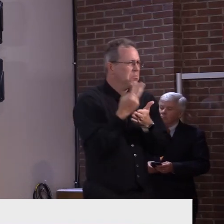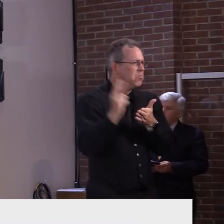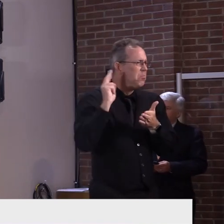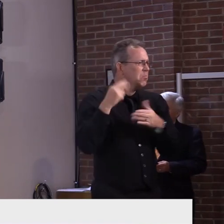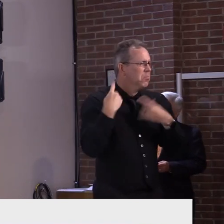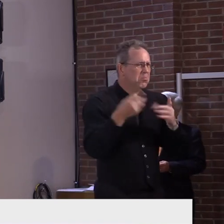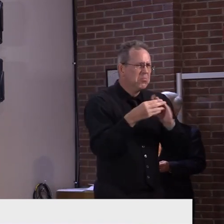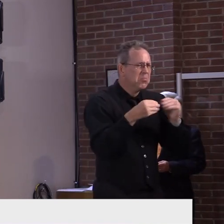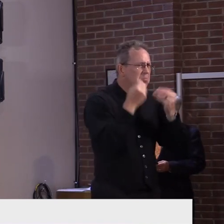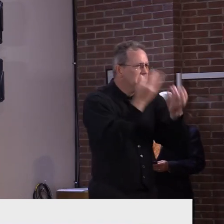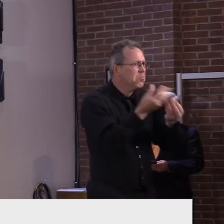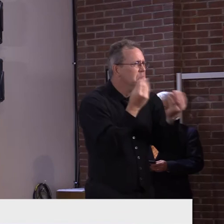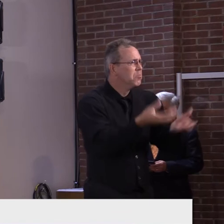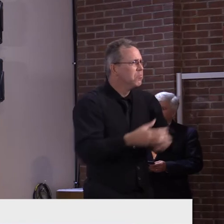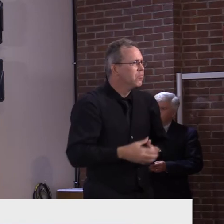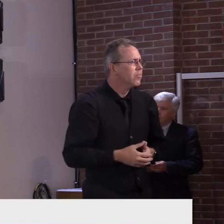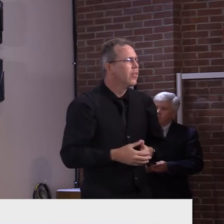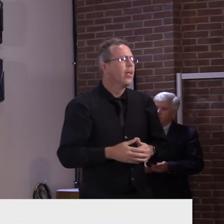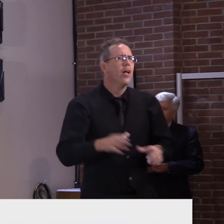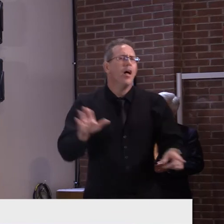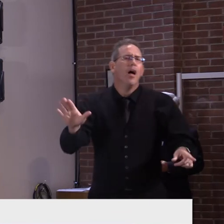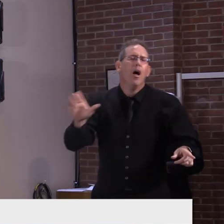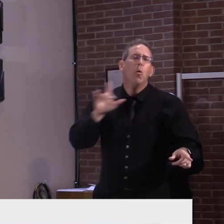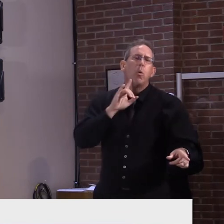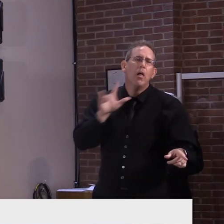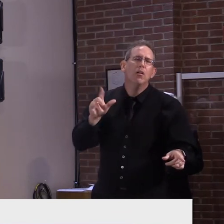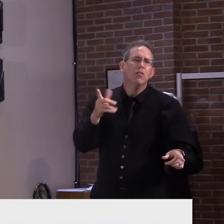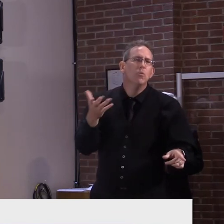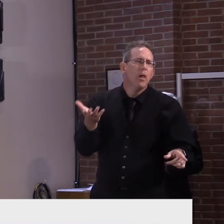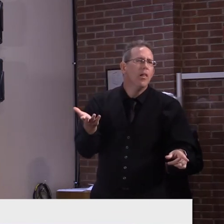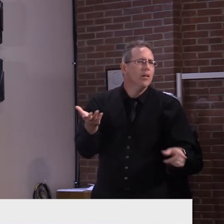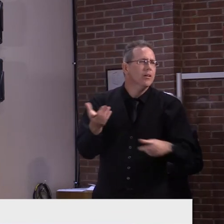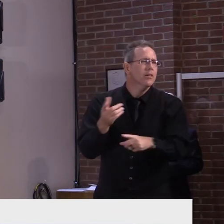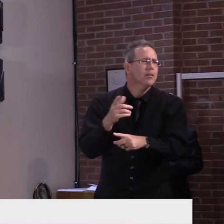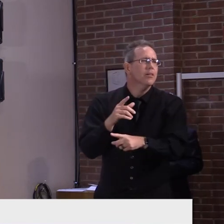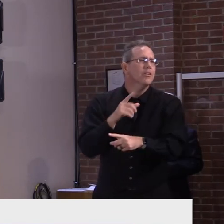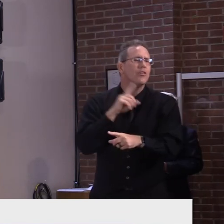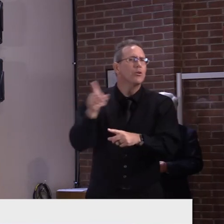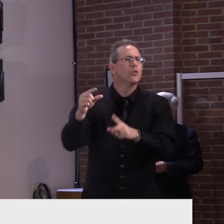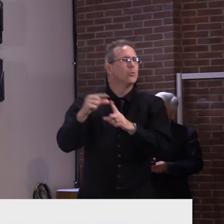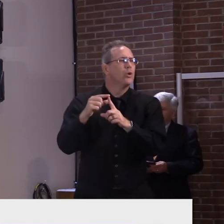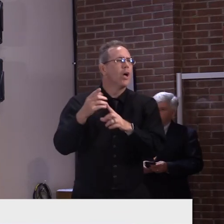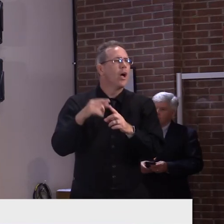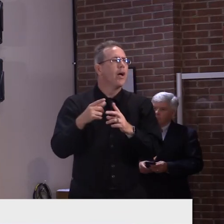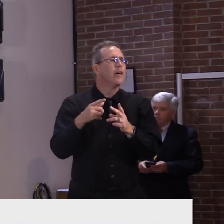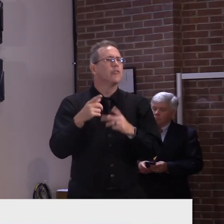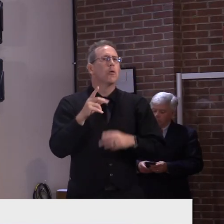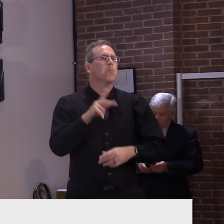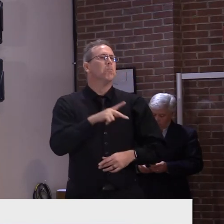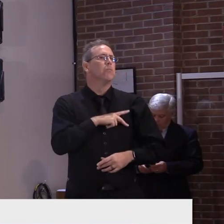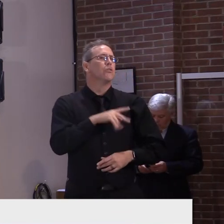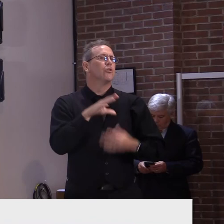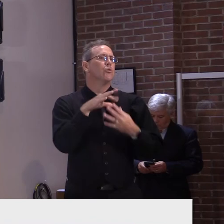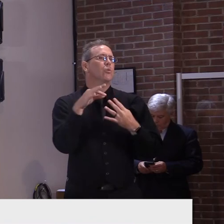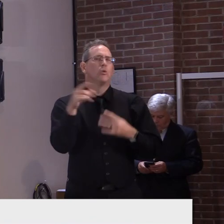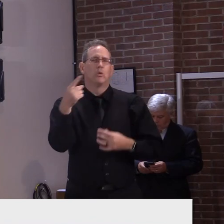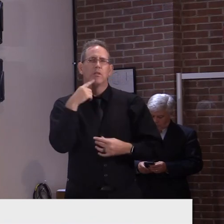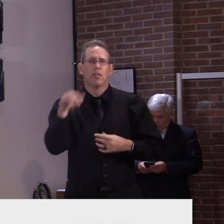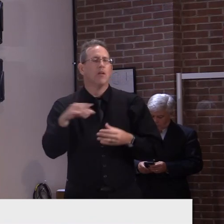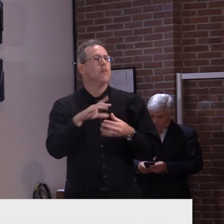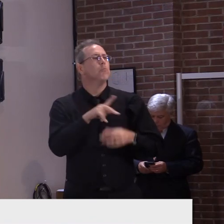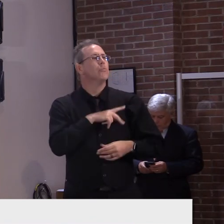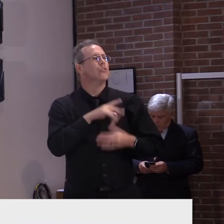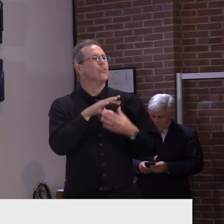I think there's an important distinction here. You've repeatedly used terms like personal choice. What the CDC is recommending is that anyone,